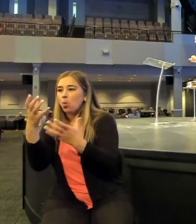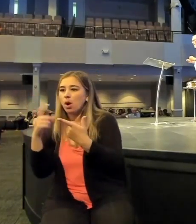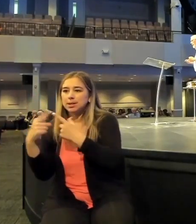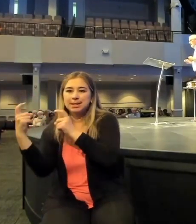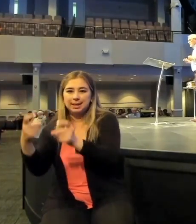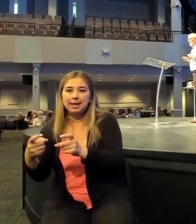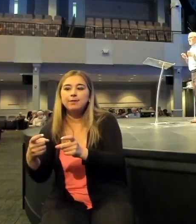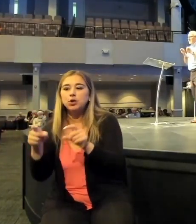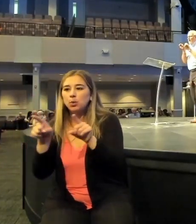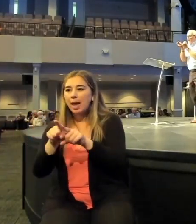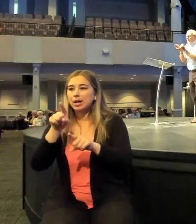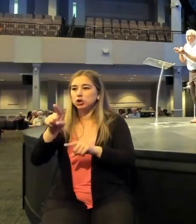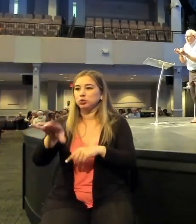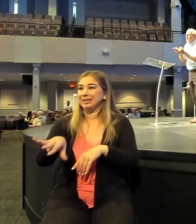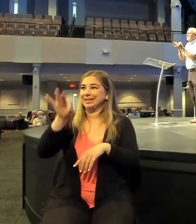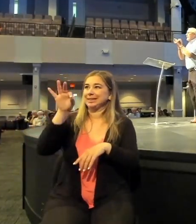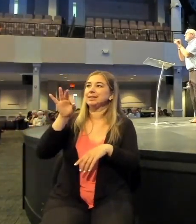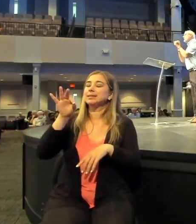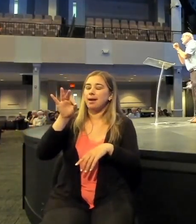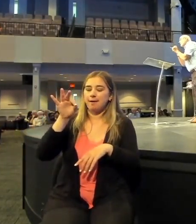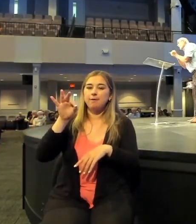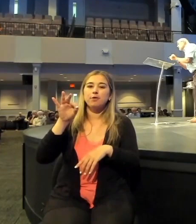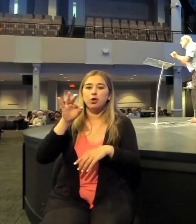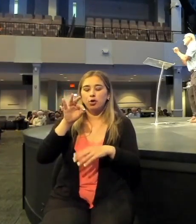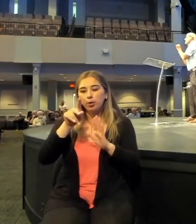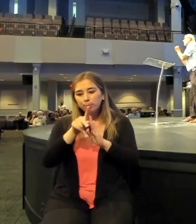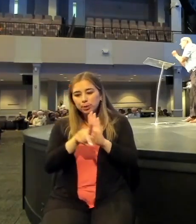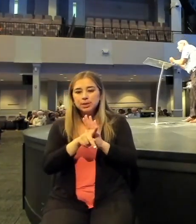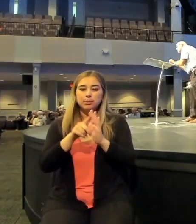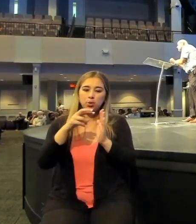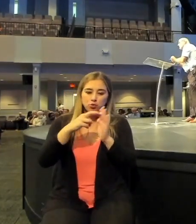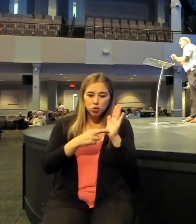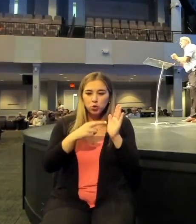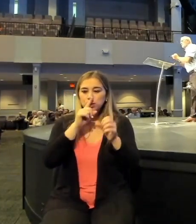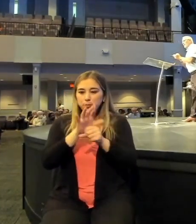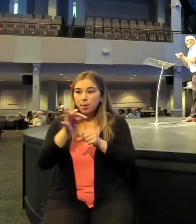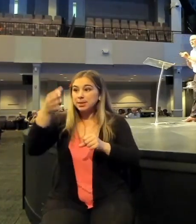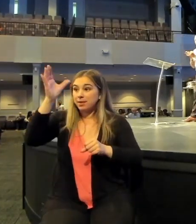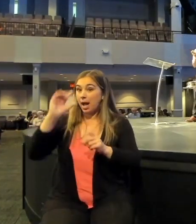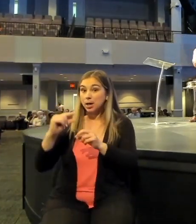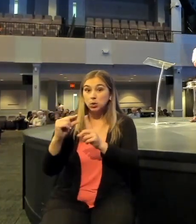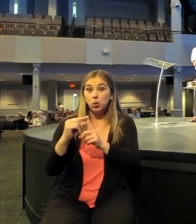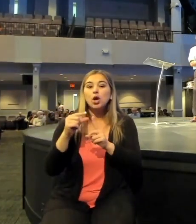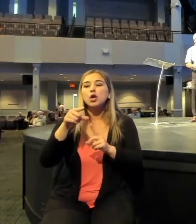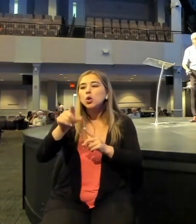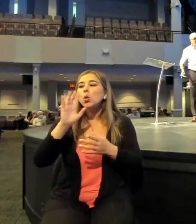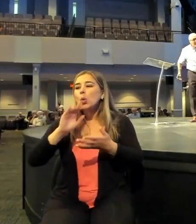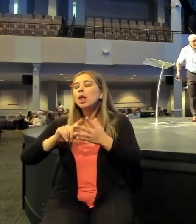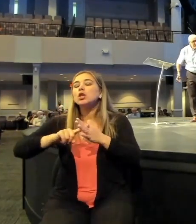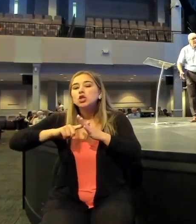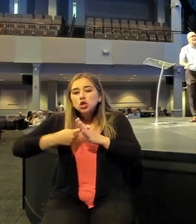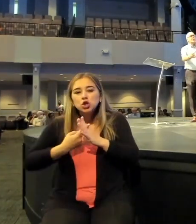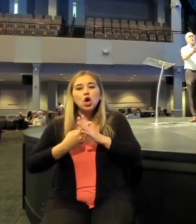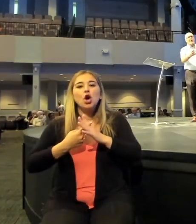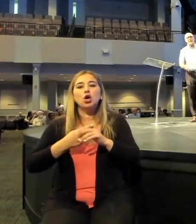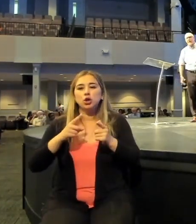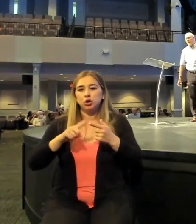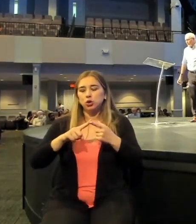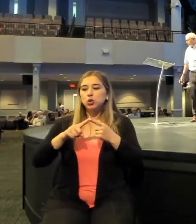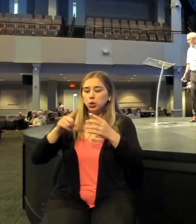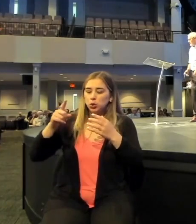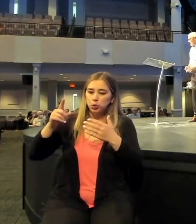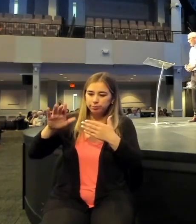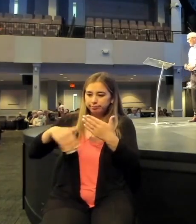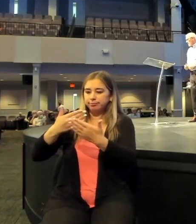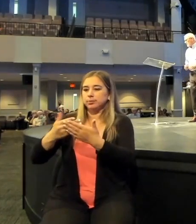to give you. And as you discover the precepts, the principles, and the promises of God's word, then you begin to move toward